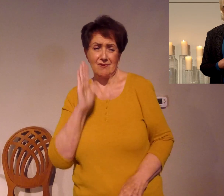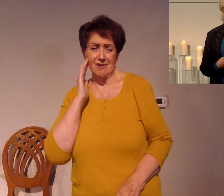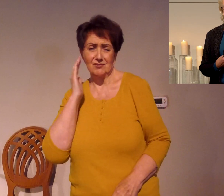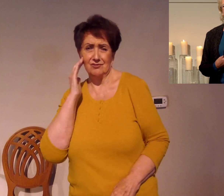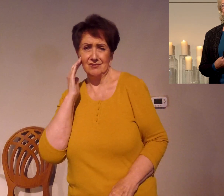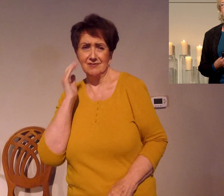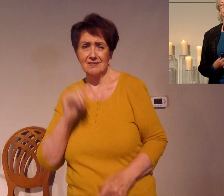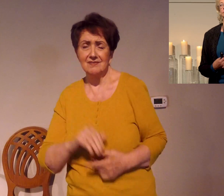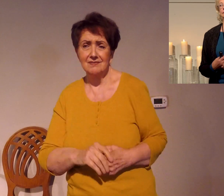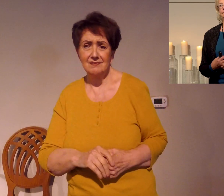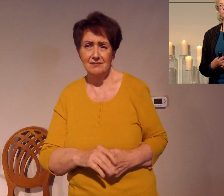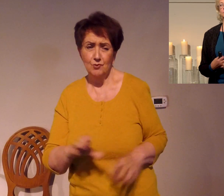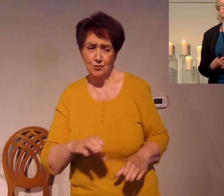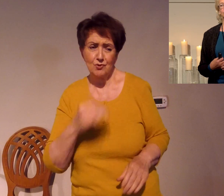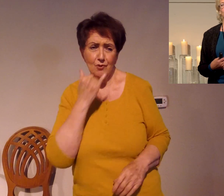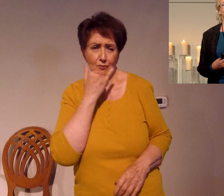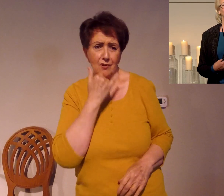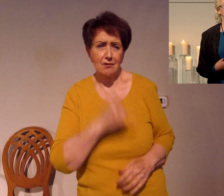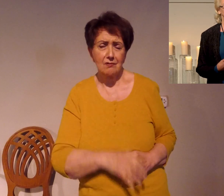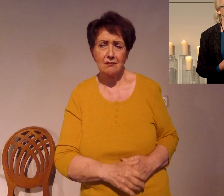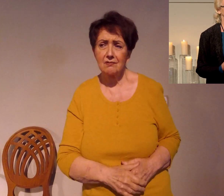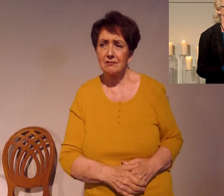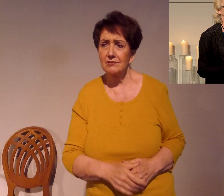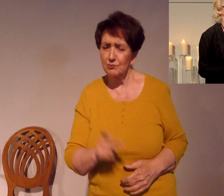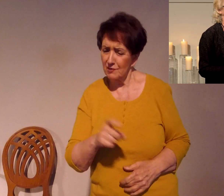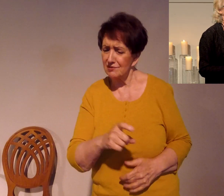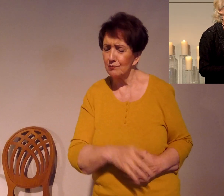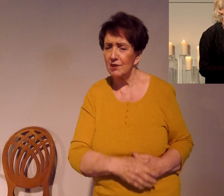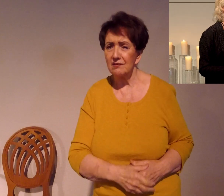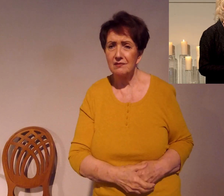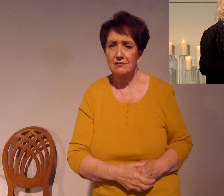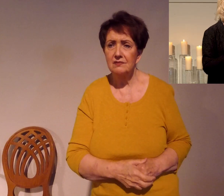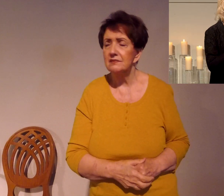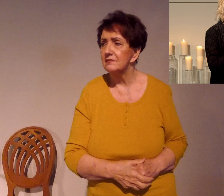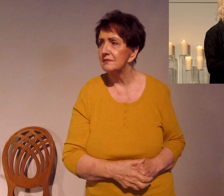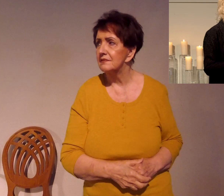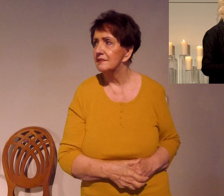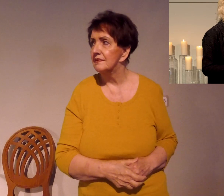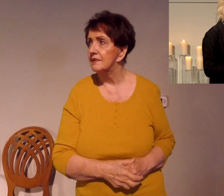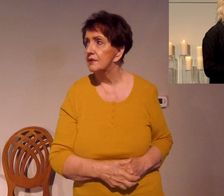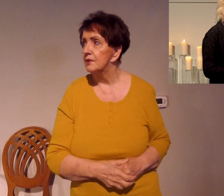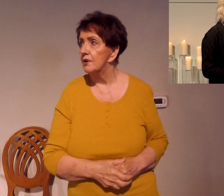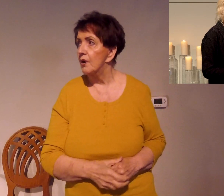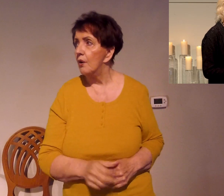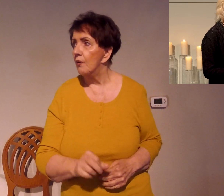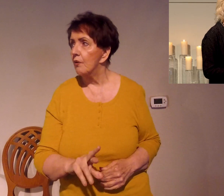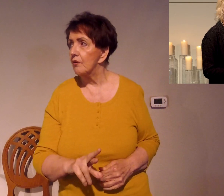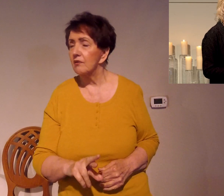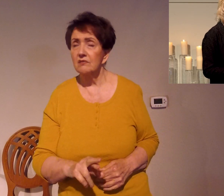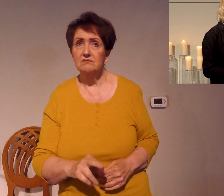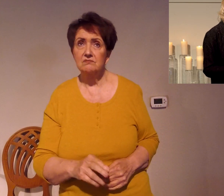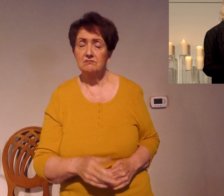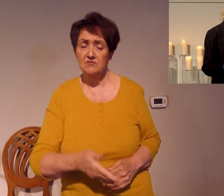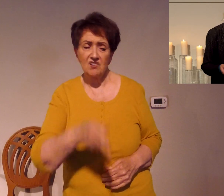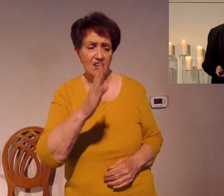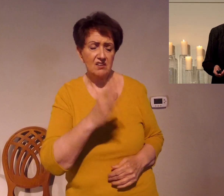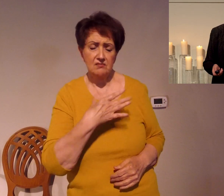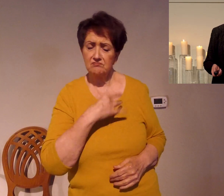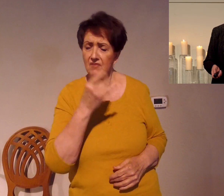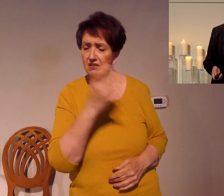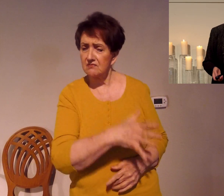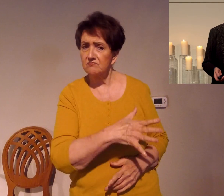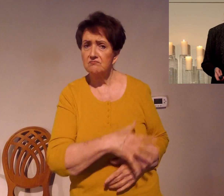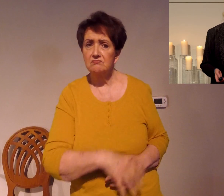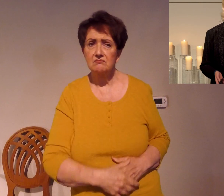You must be doing something wrong. There must be something wrong with your consciousness, right? Or you're out of favor with God. Either